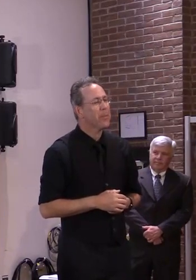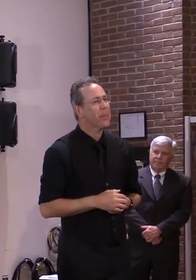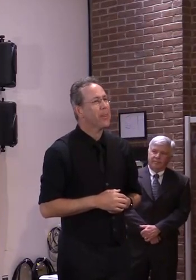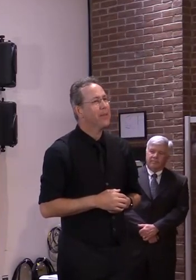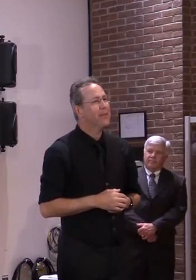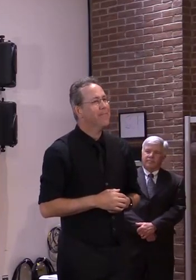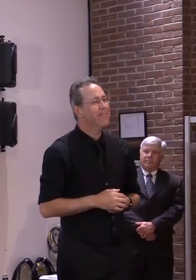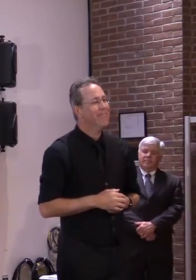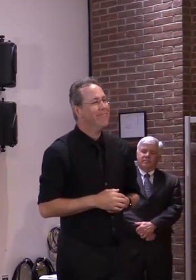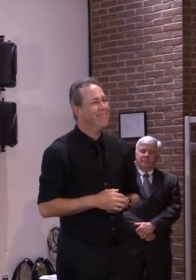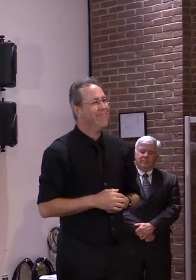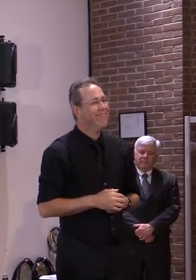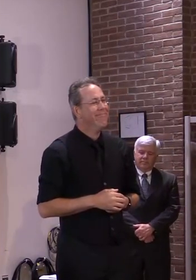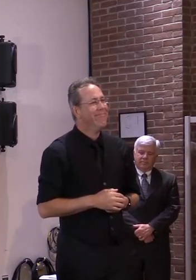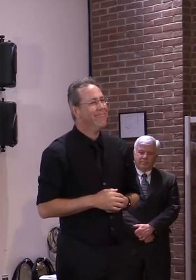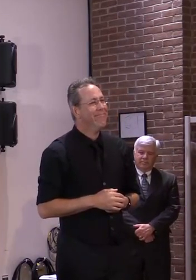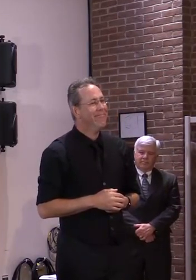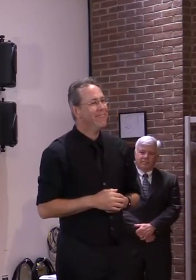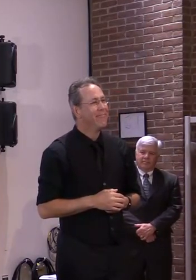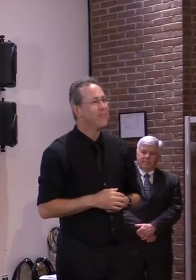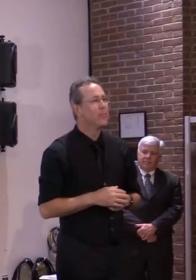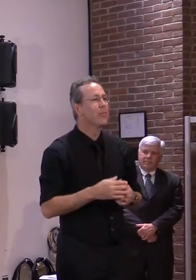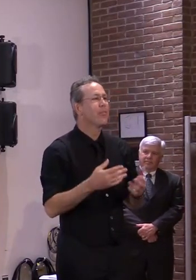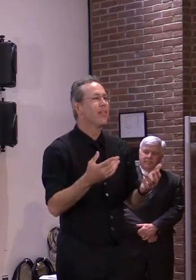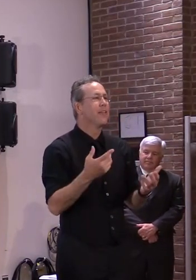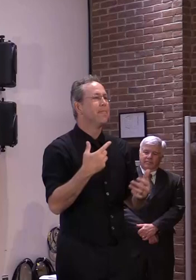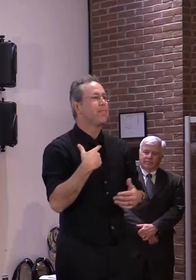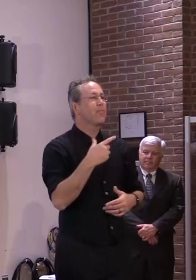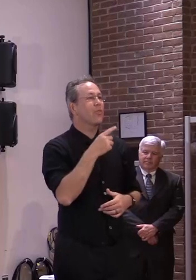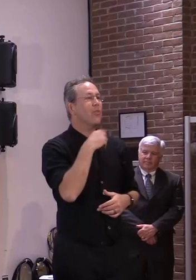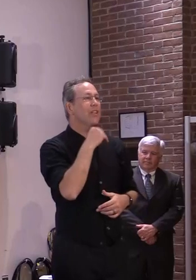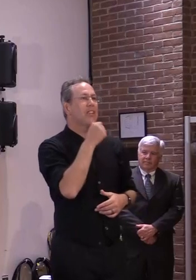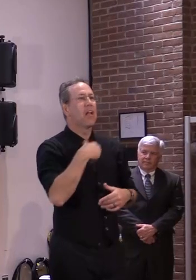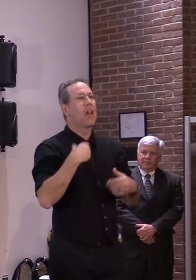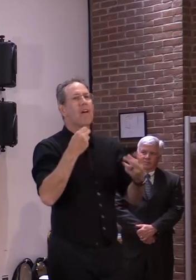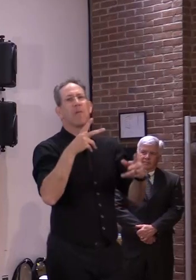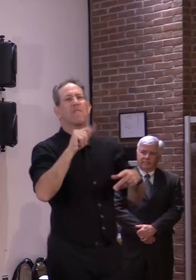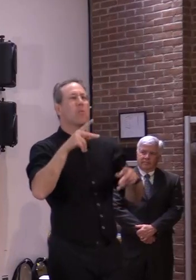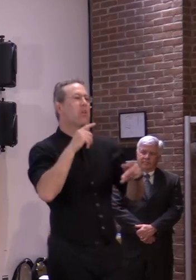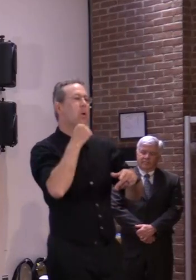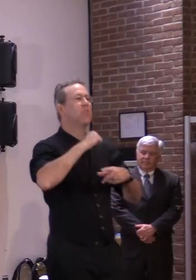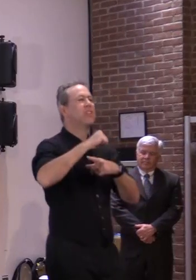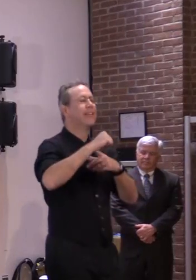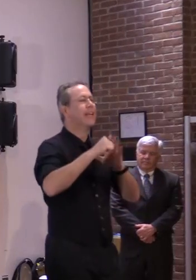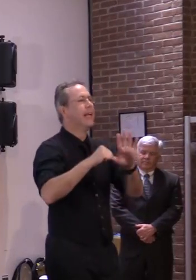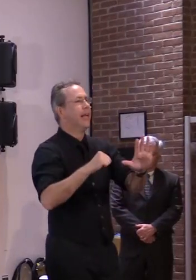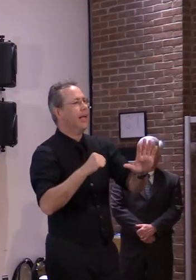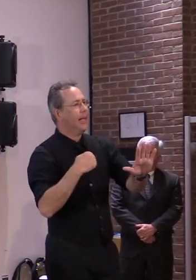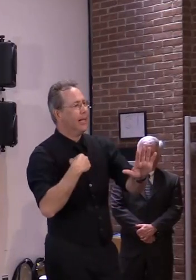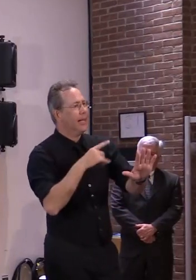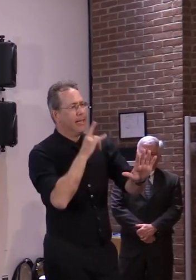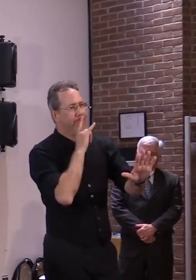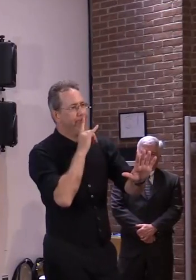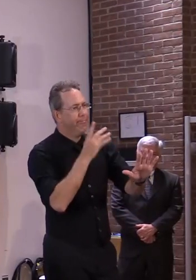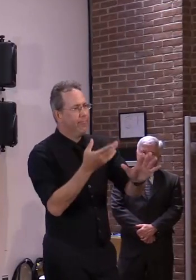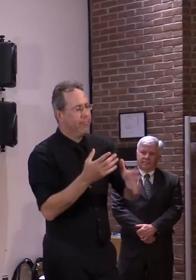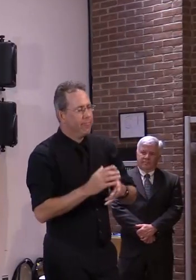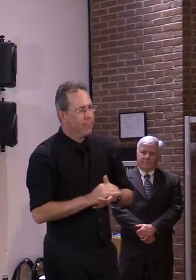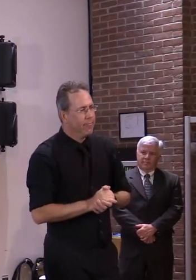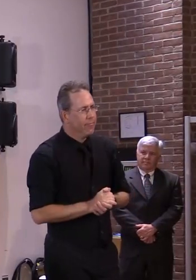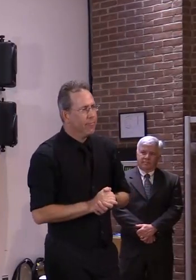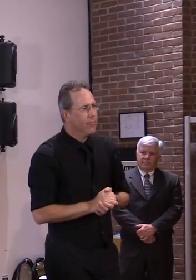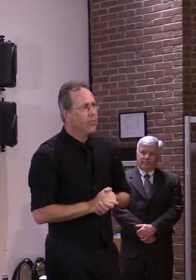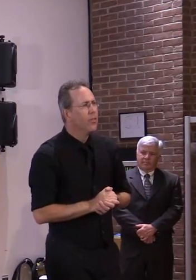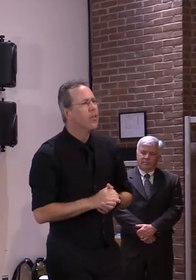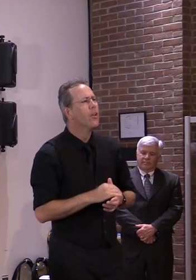we're not just saying there aren't that many Vermonters who are totally resistant to getting the vaccine. We're using some